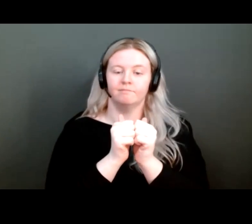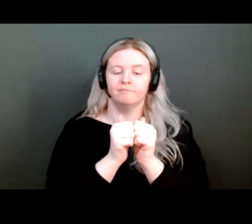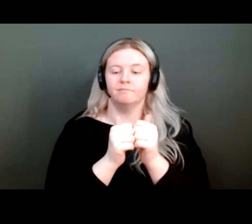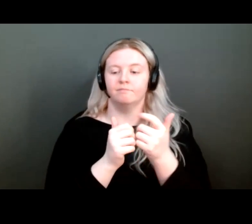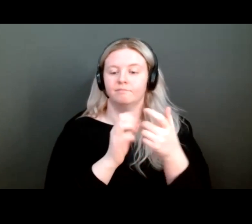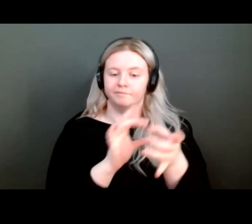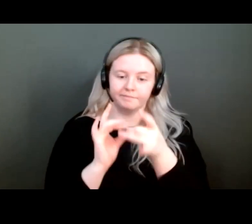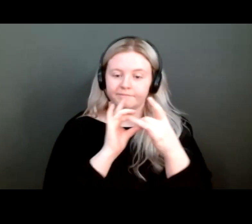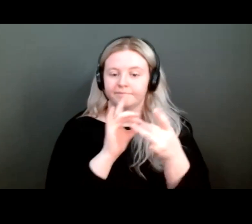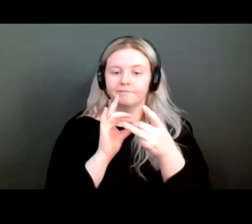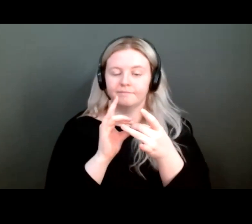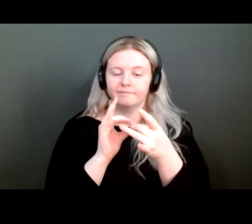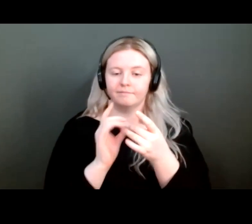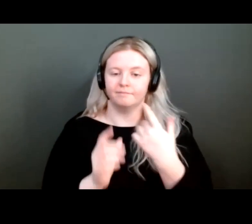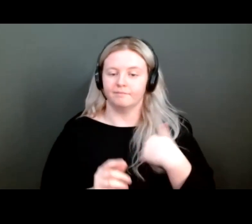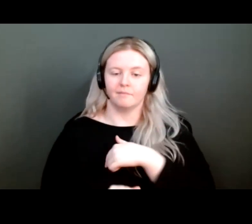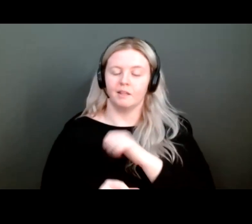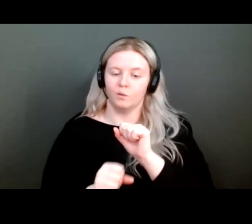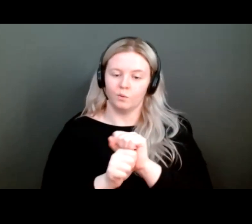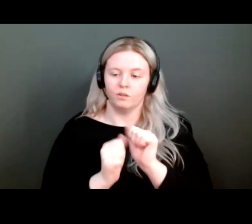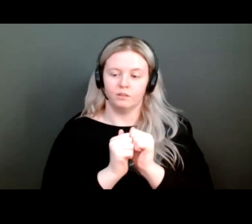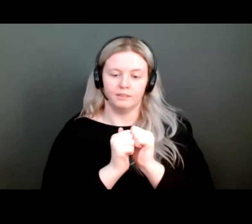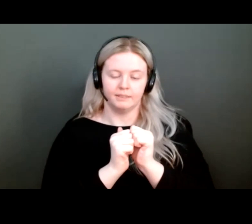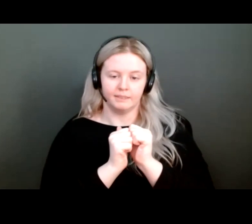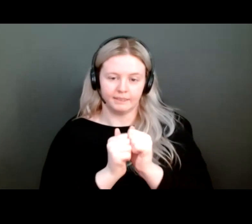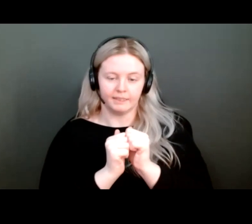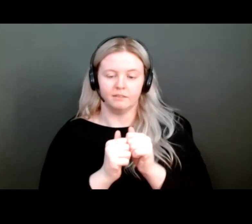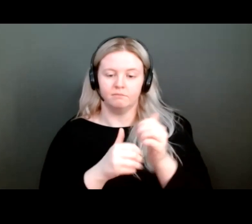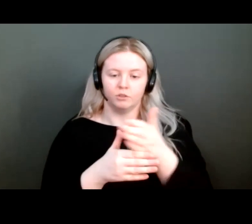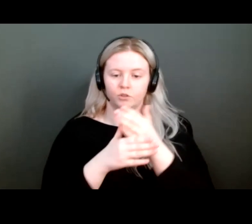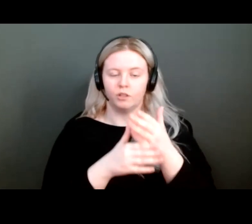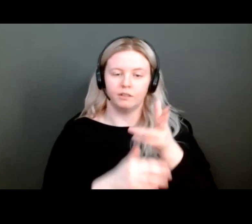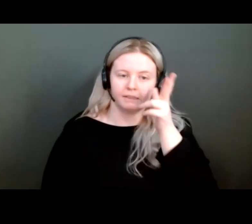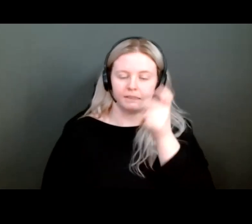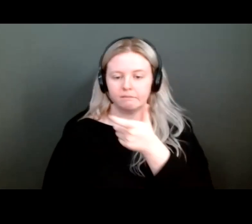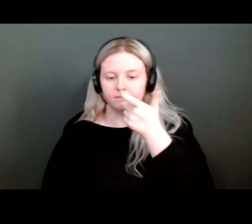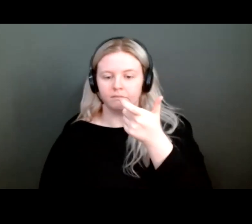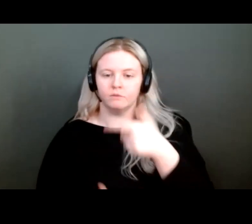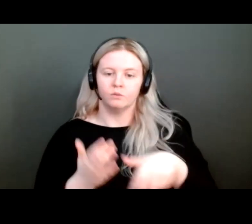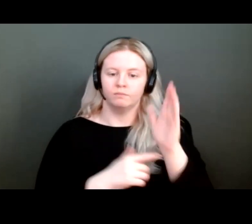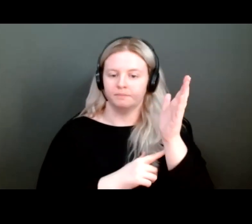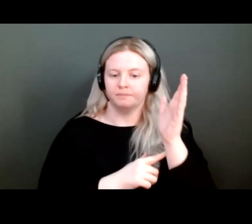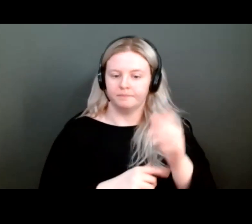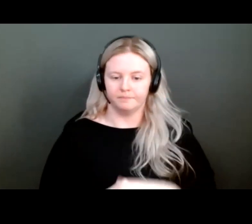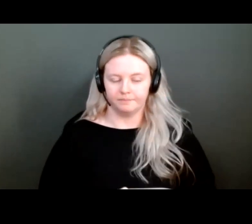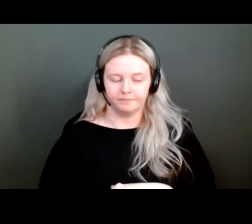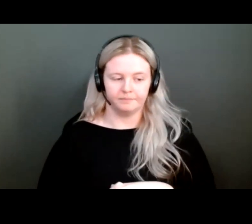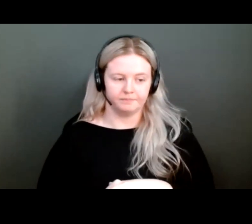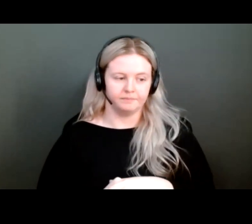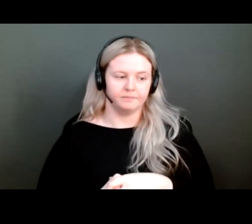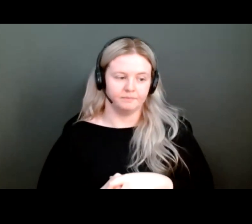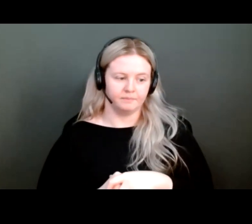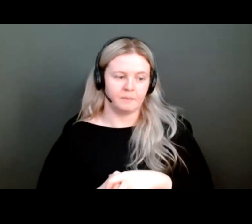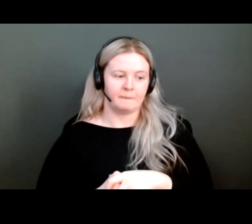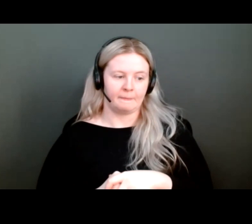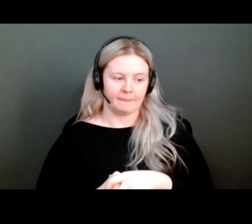we speak as one to listen to what is shared. We recognize there are many